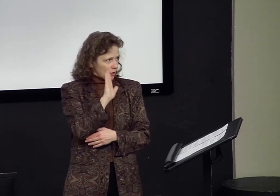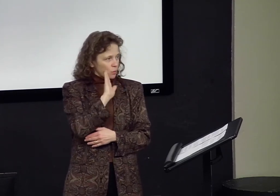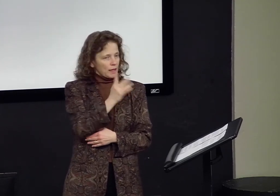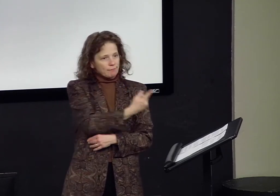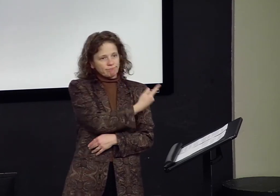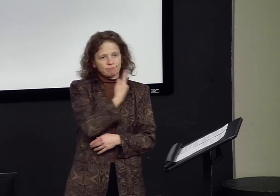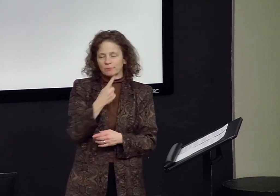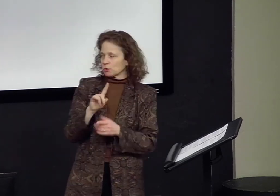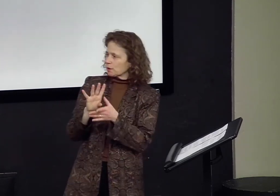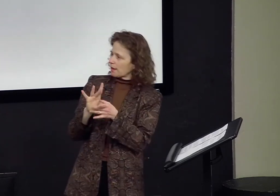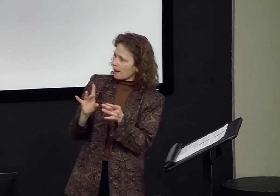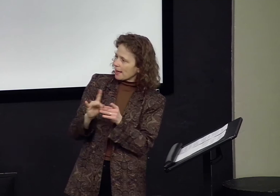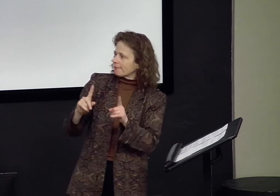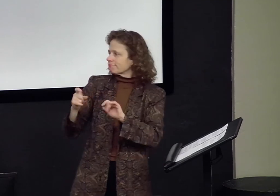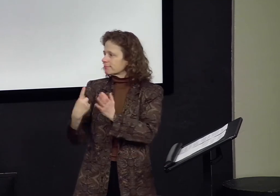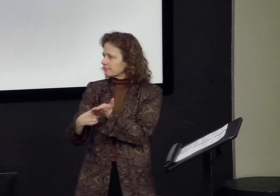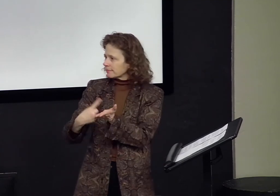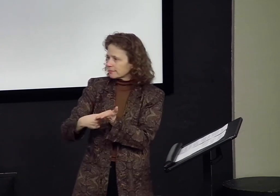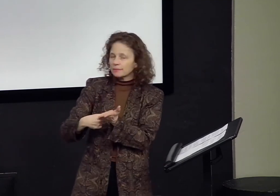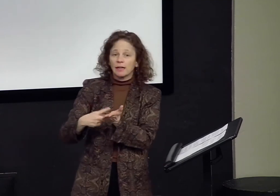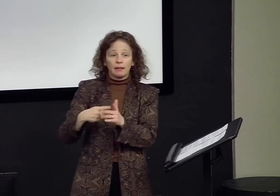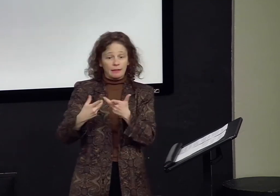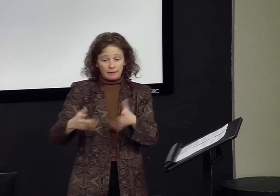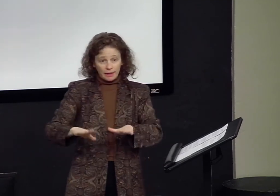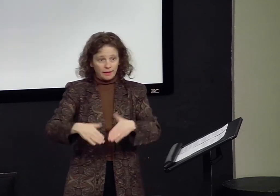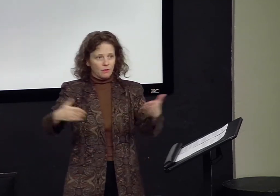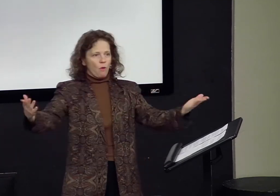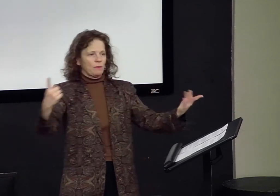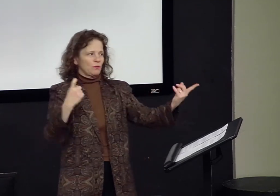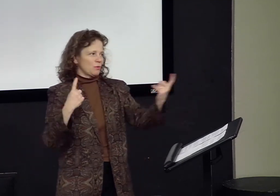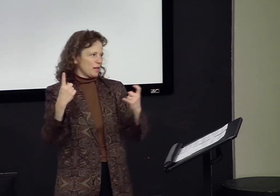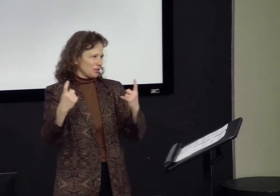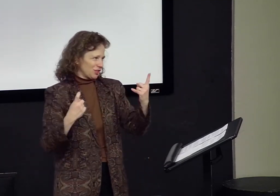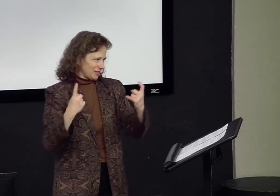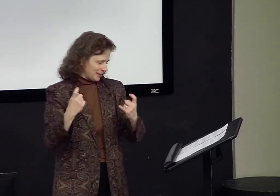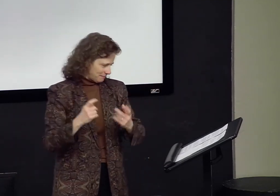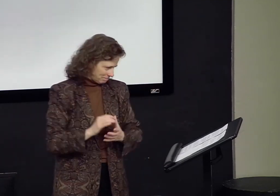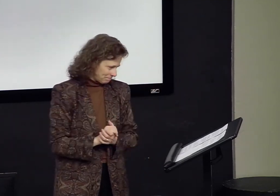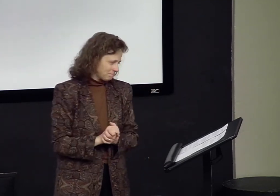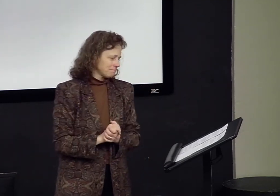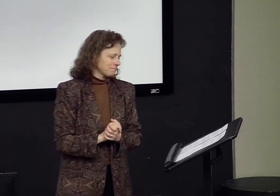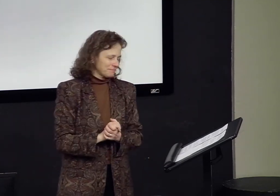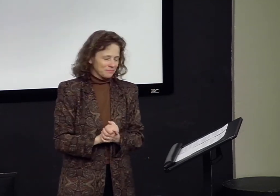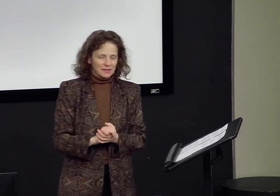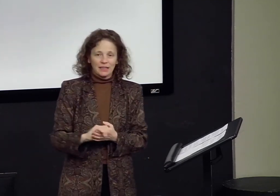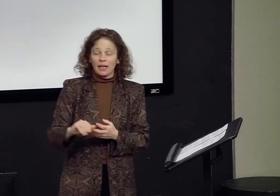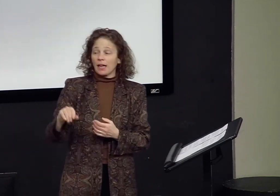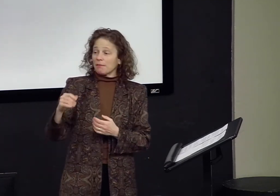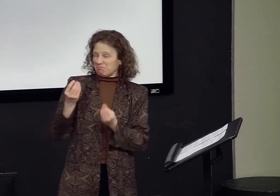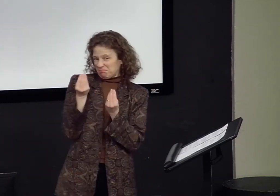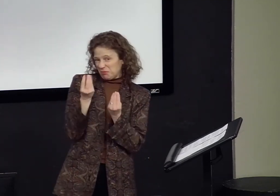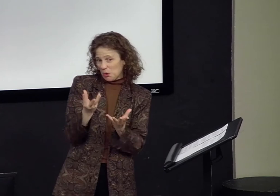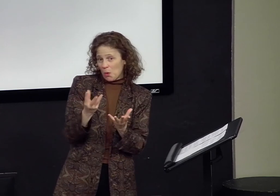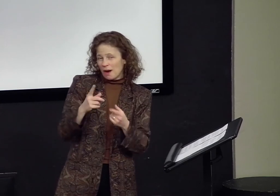Dively, will be coming up to respond to what's been said. And then at that time, we will open it up for questions from our audience.